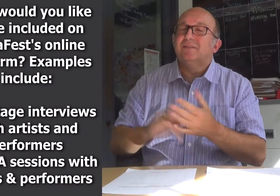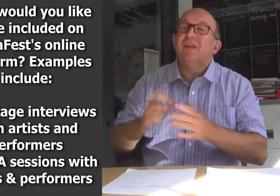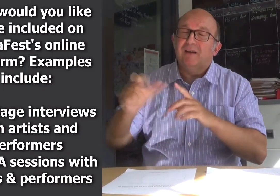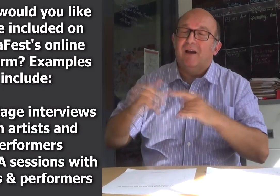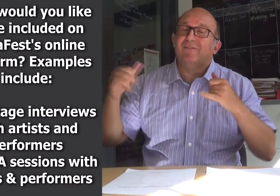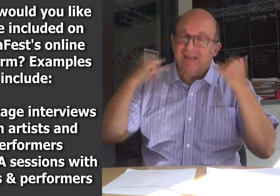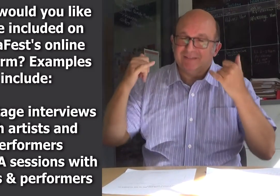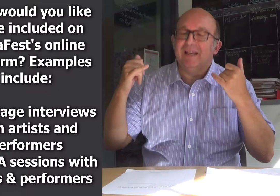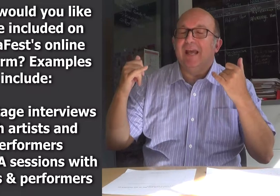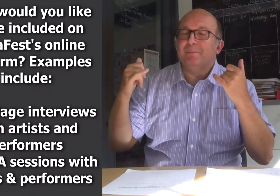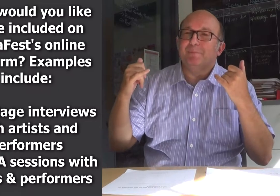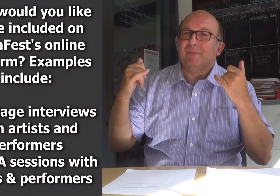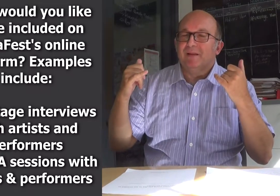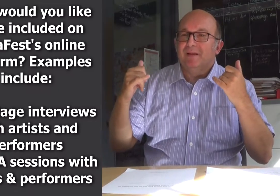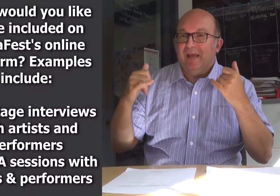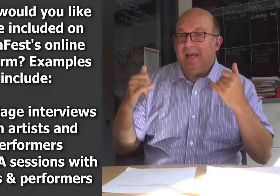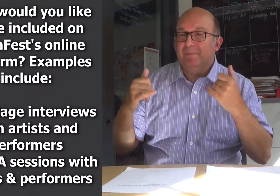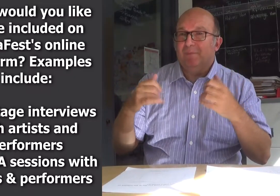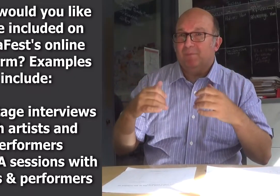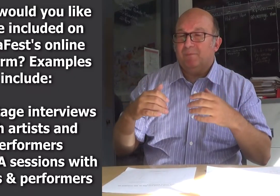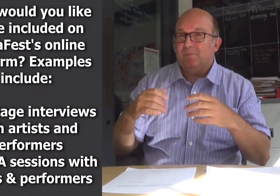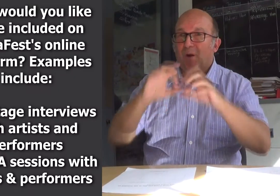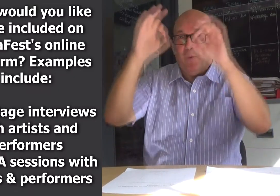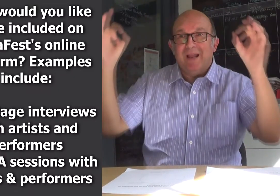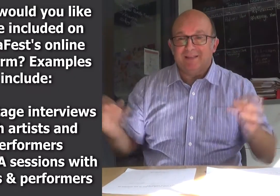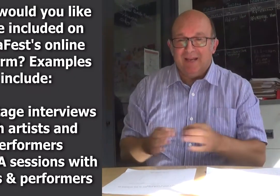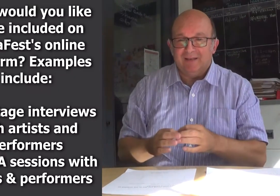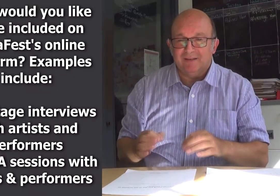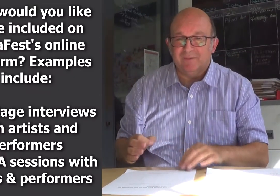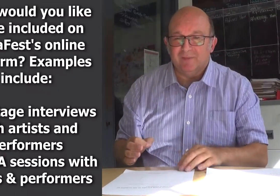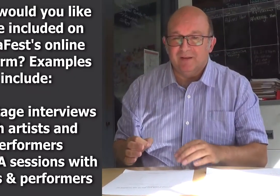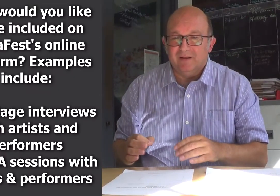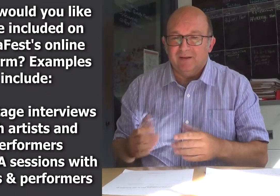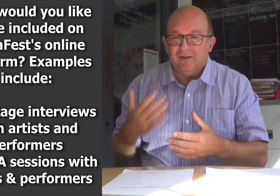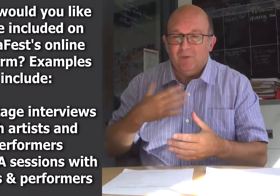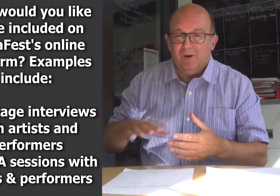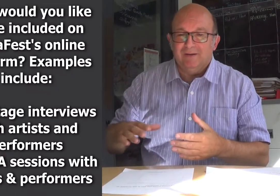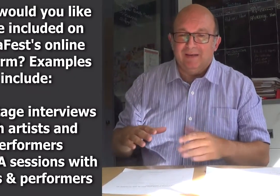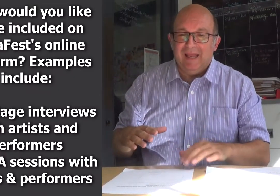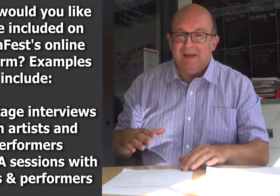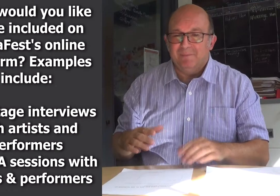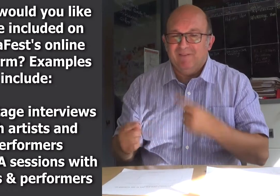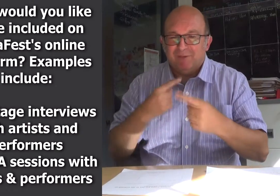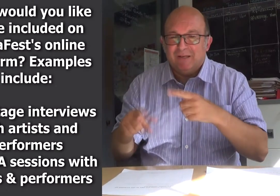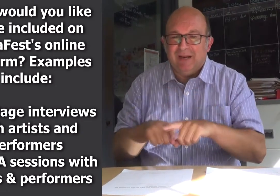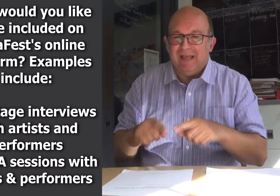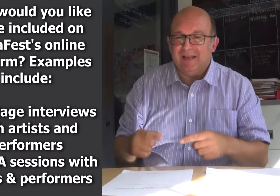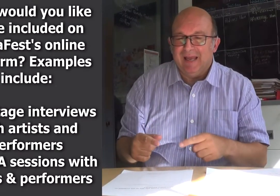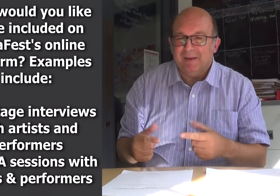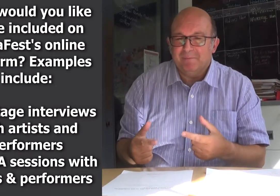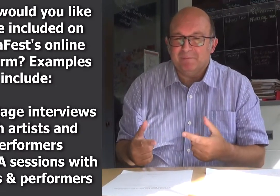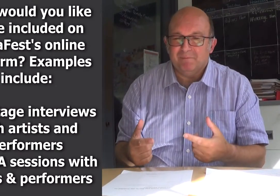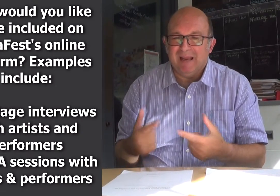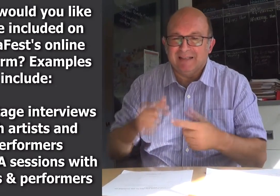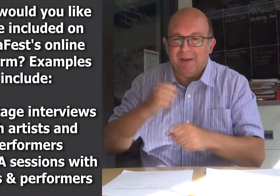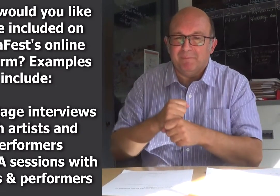DaDaFest internet. want them information like